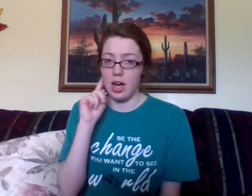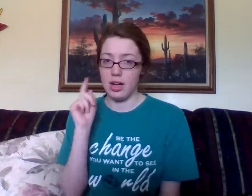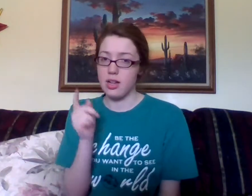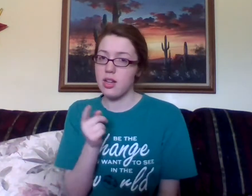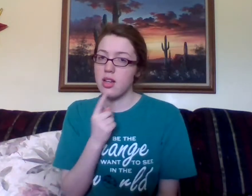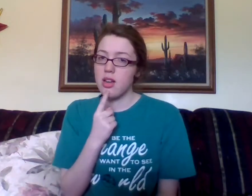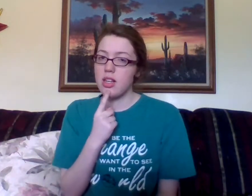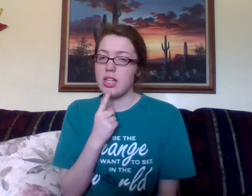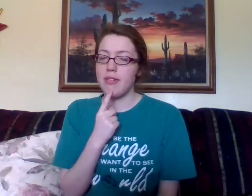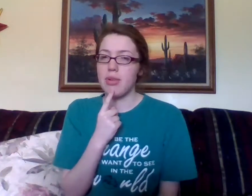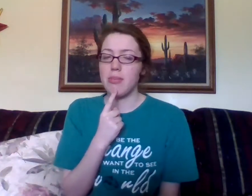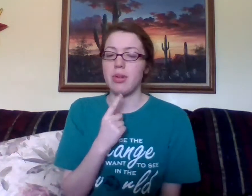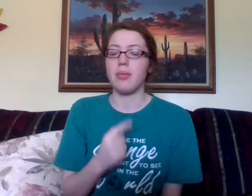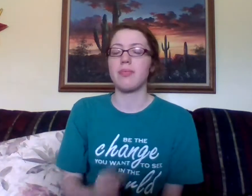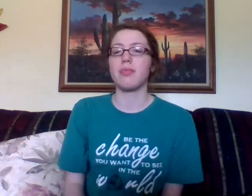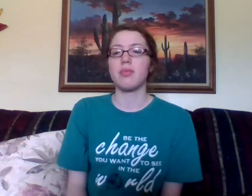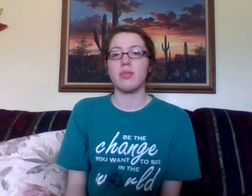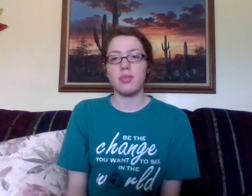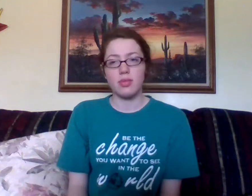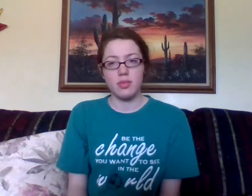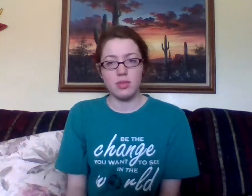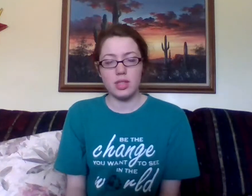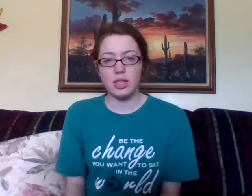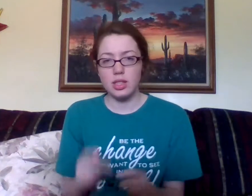not deaf people,